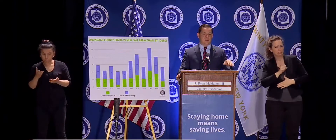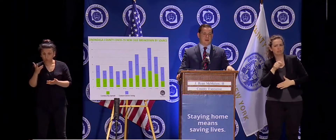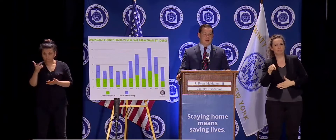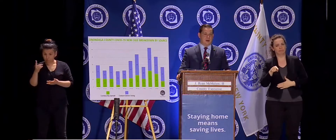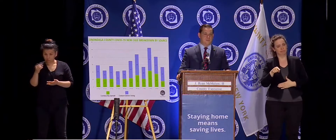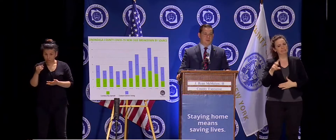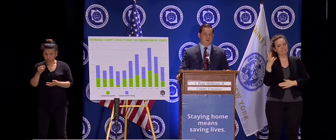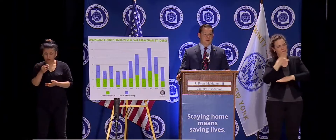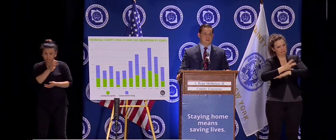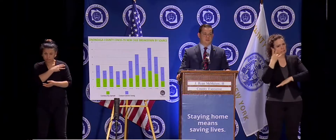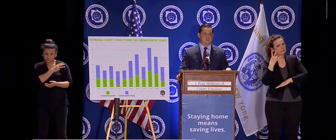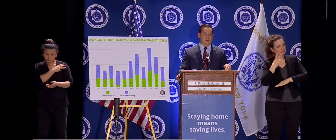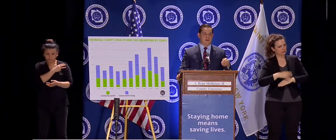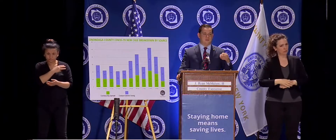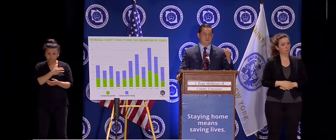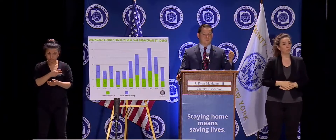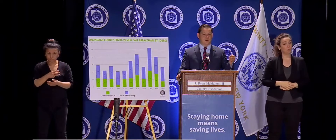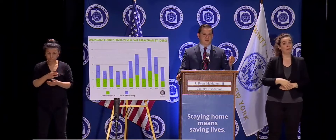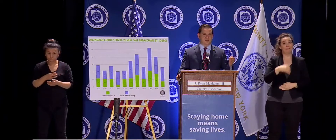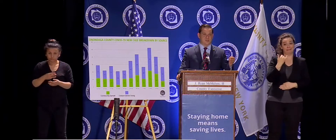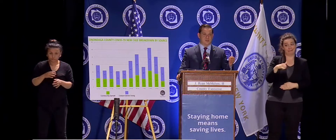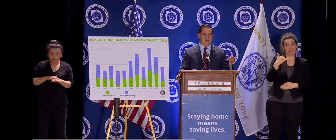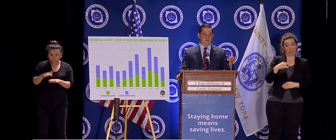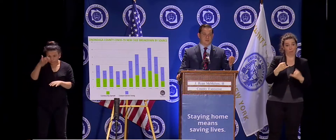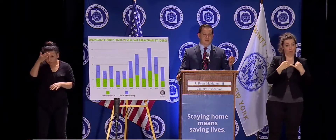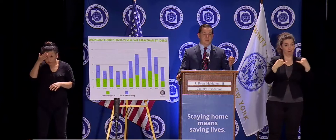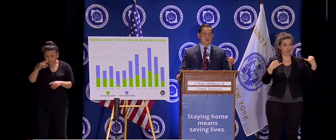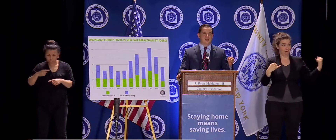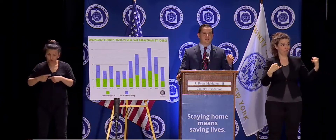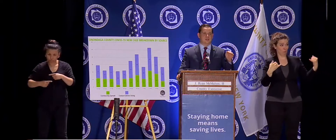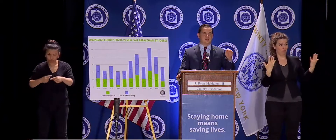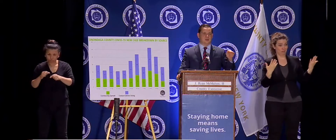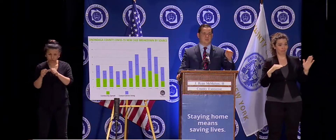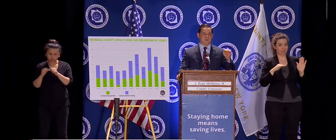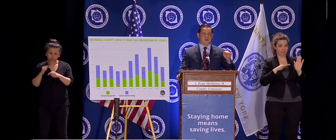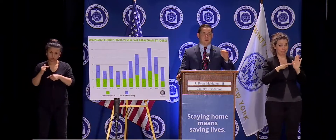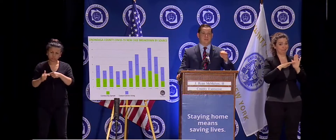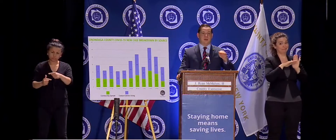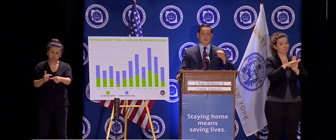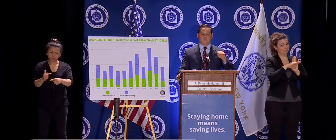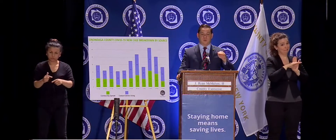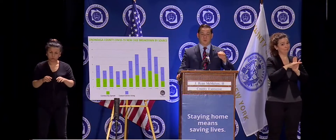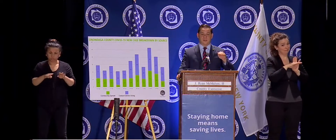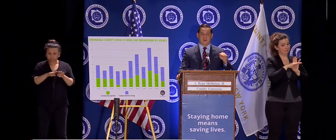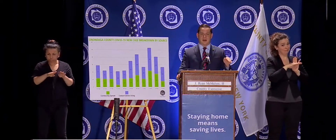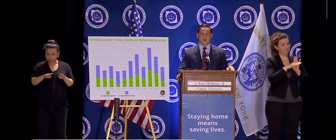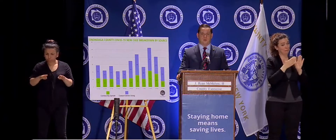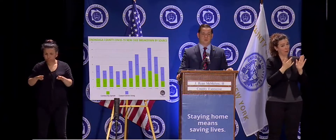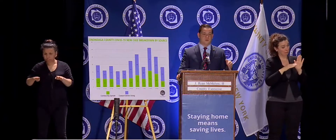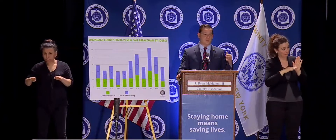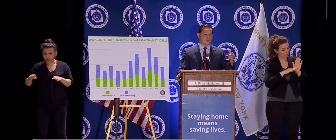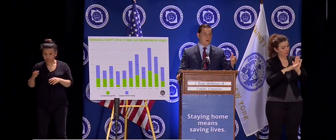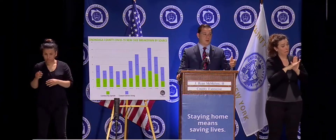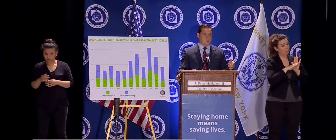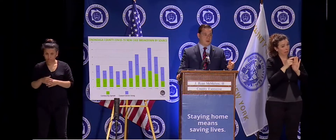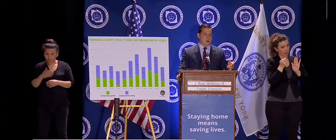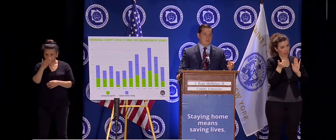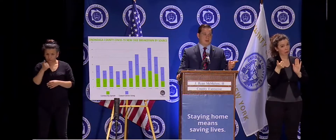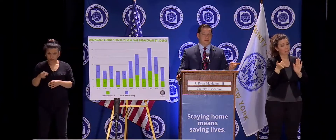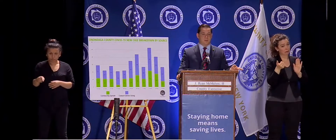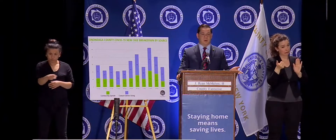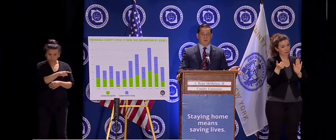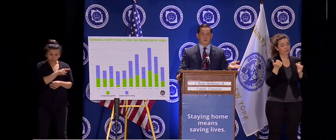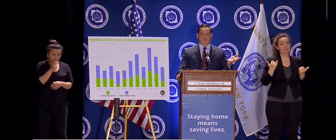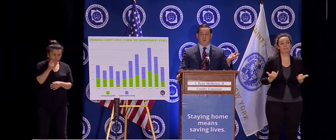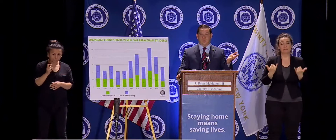day, because many of these folks are seniors. They're gonna be there at minimum 2 weeks now, whereas before you had